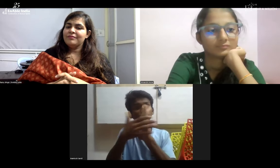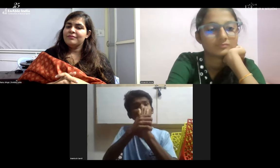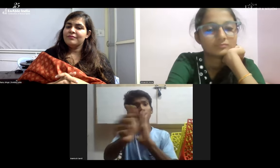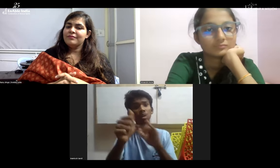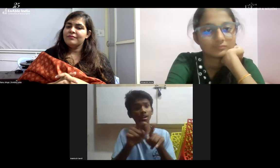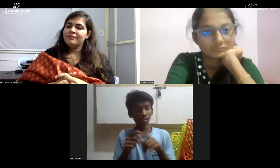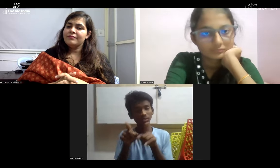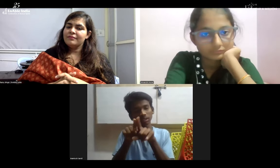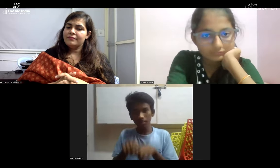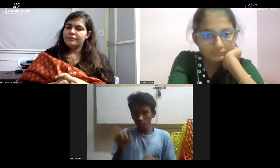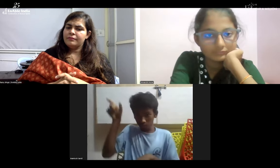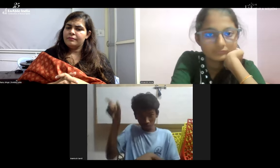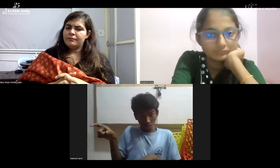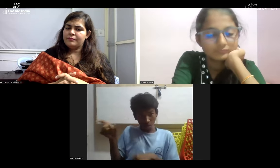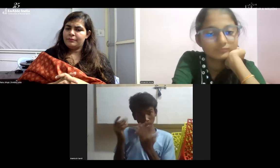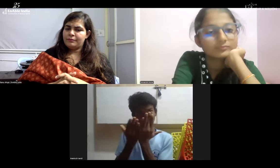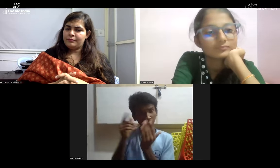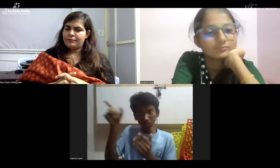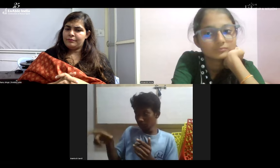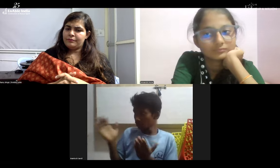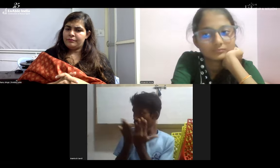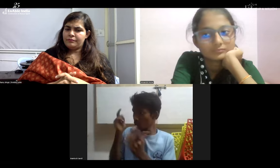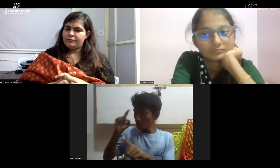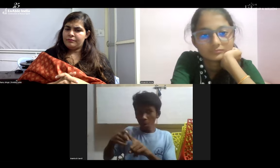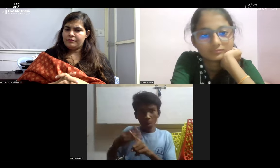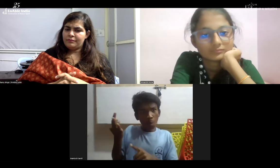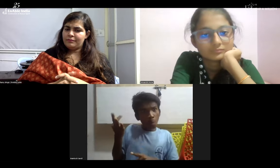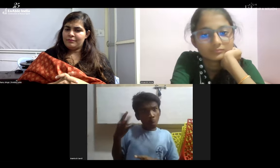Okay. Uh, Himanshi.